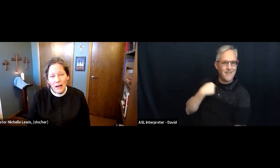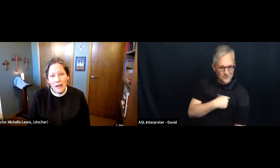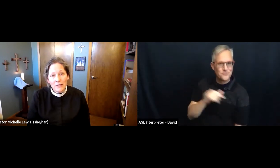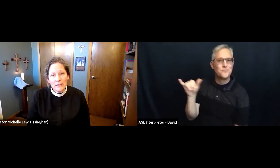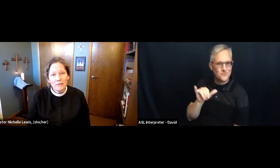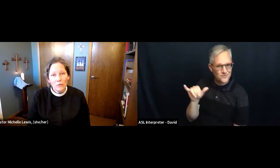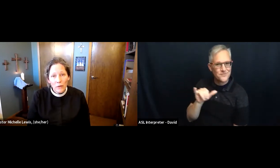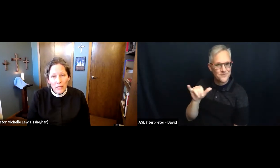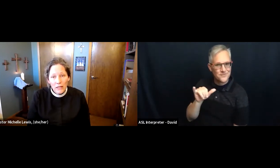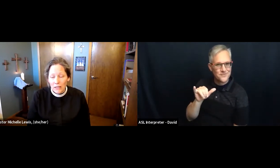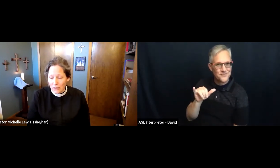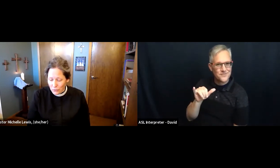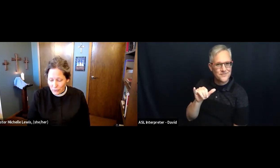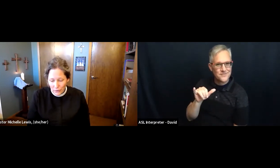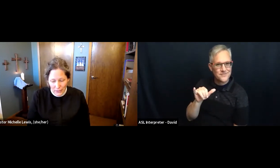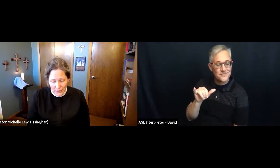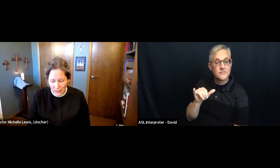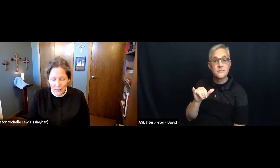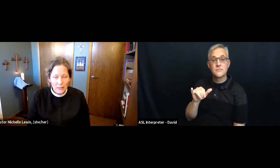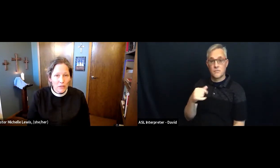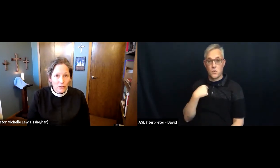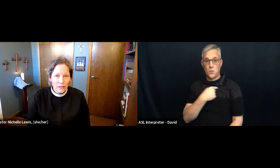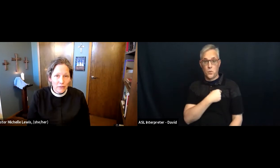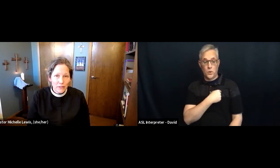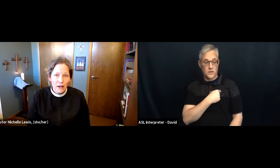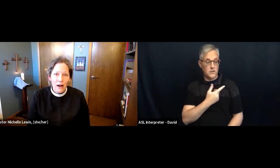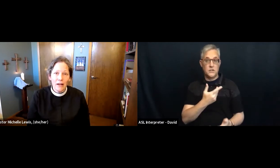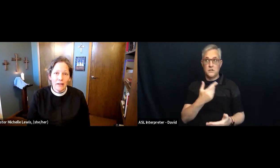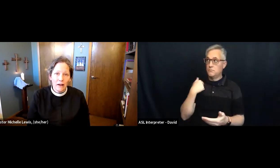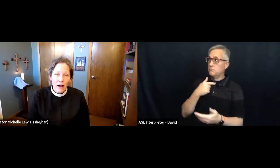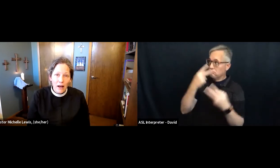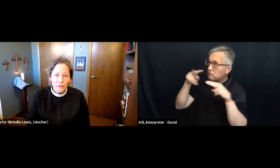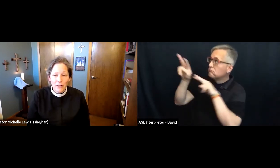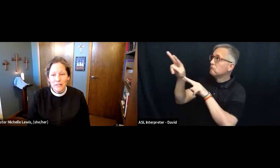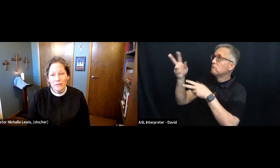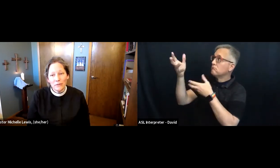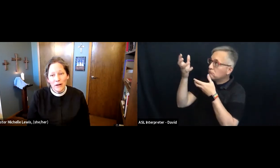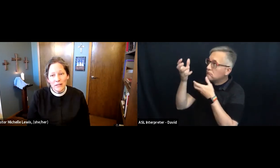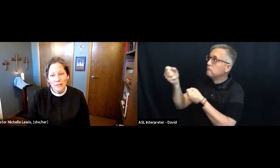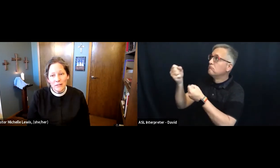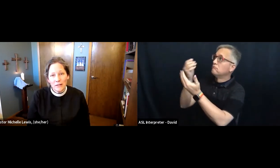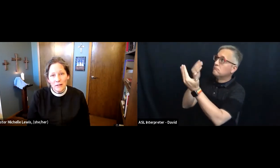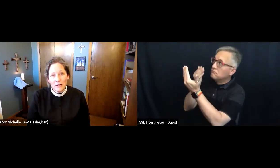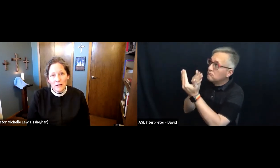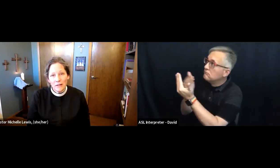And as we do those things, as we draw near to God and God draws near to